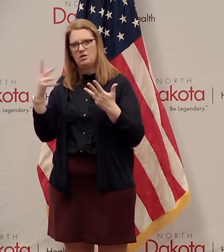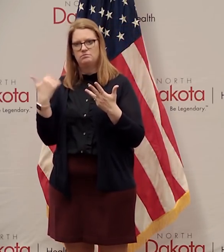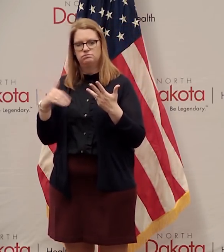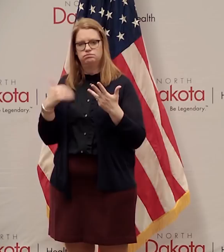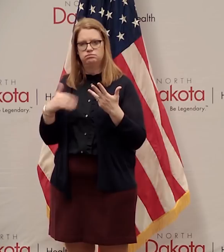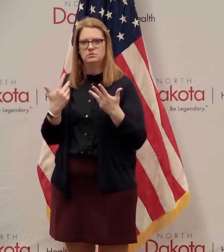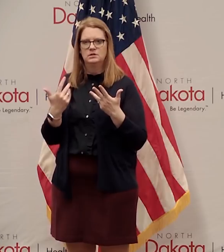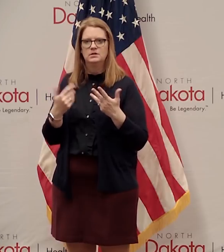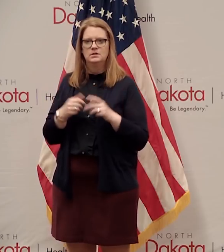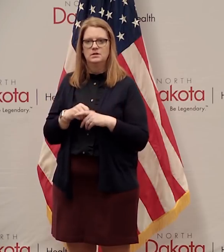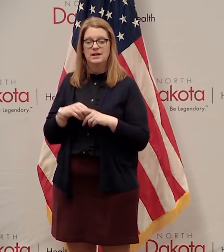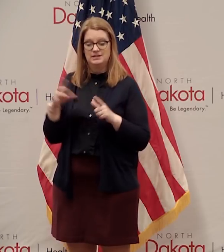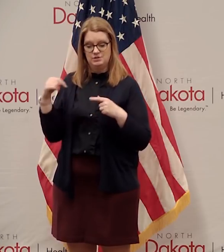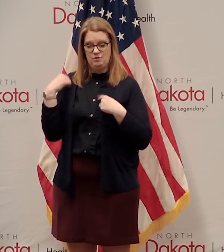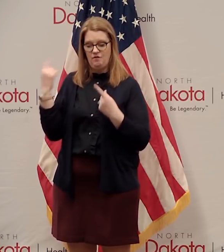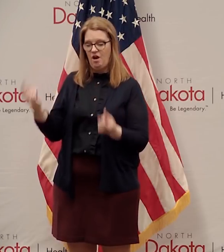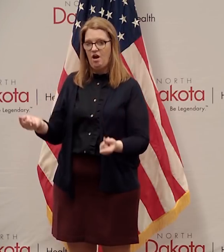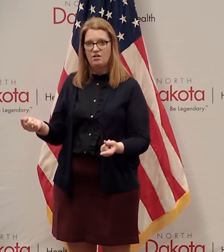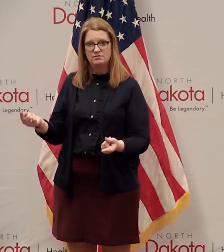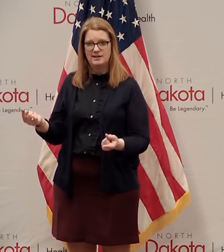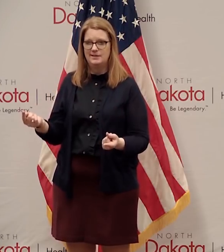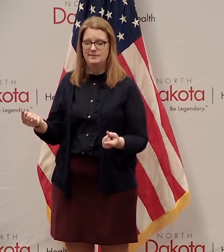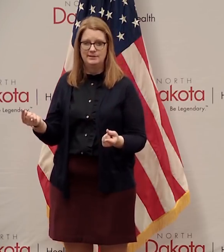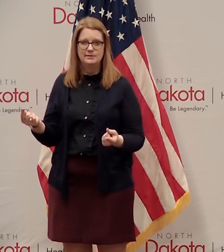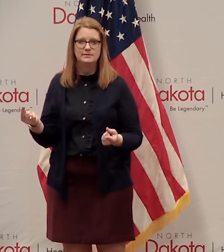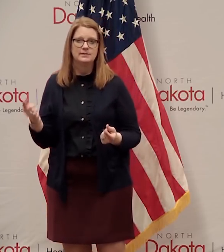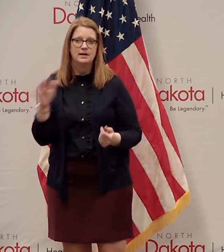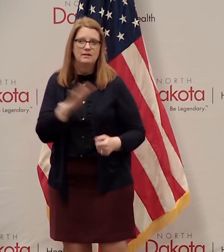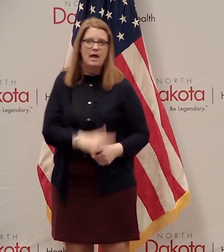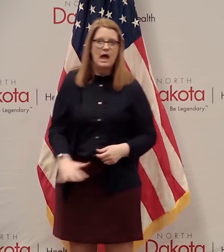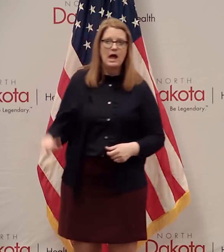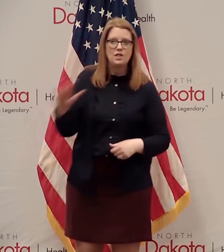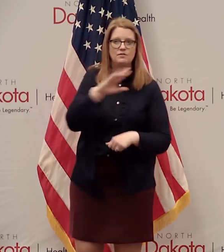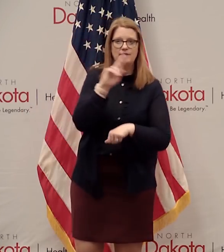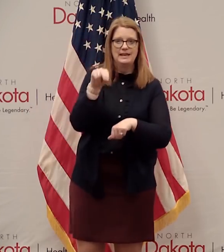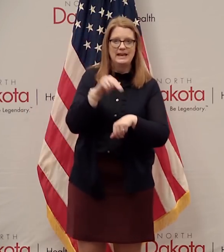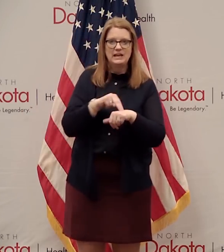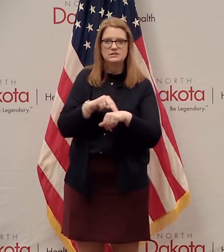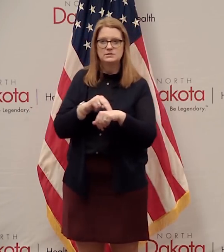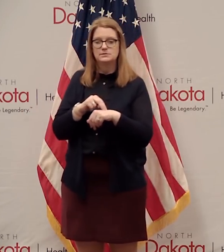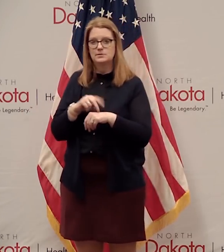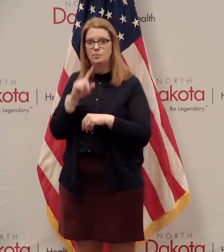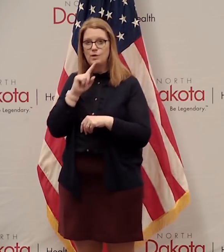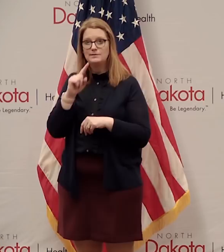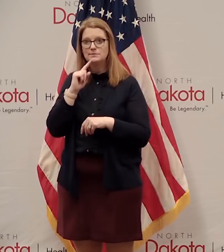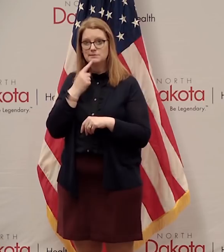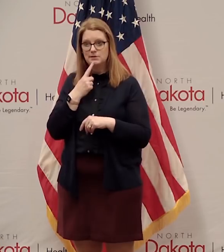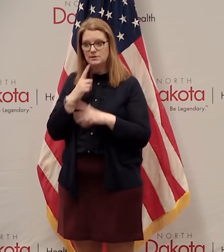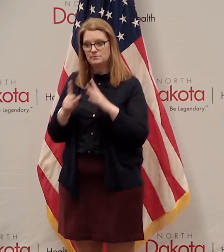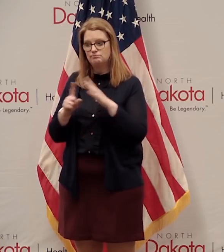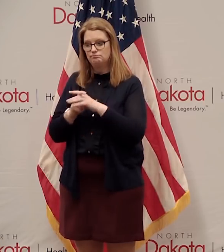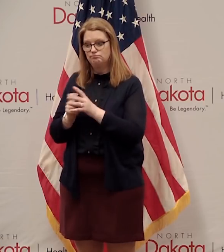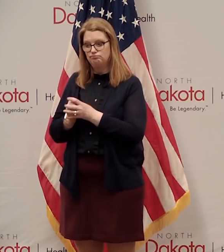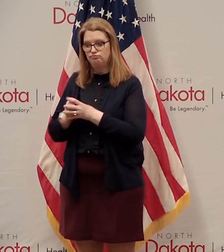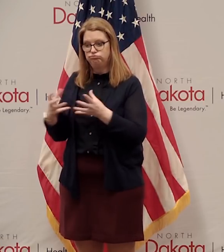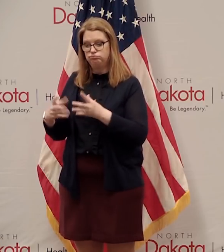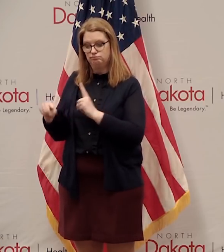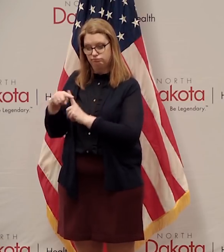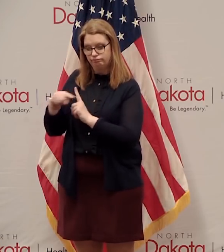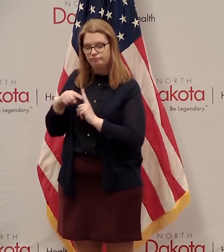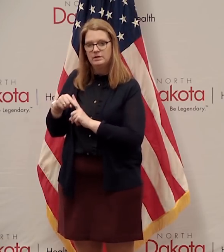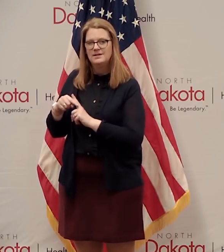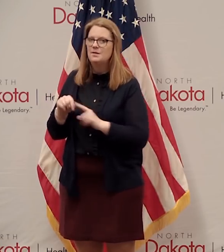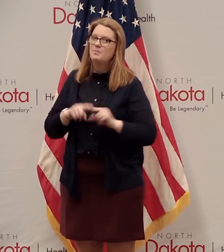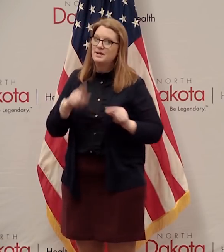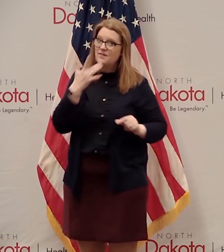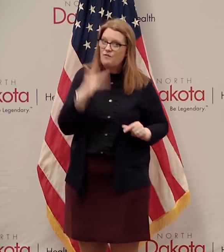so far, you've heard news all over the nation about some outbreaks and serious outbreaks in the correction system, but we're very